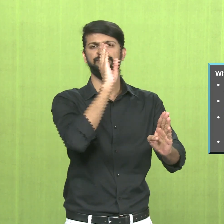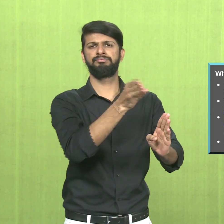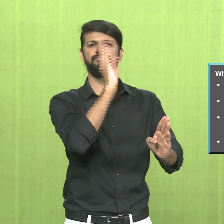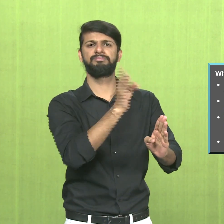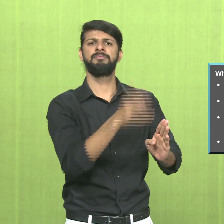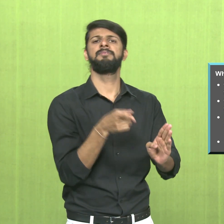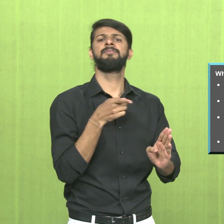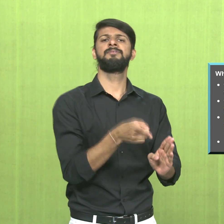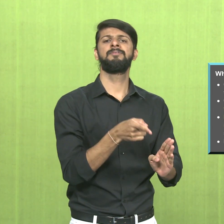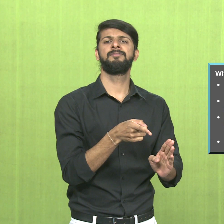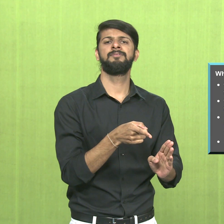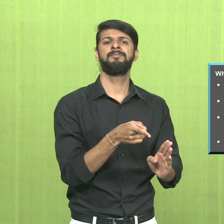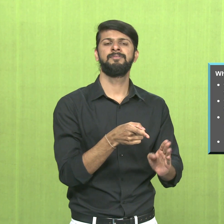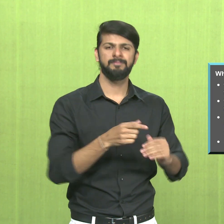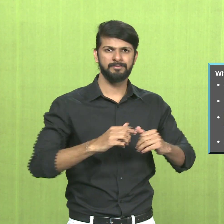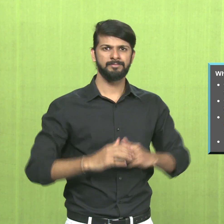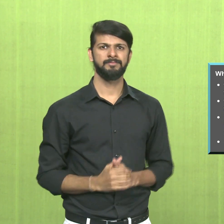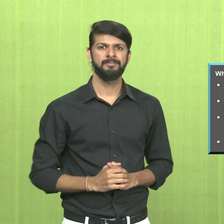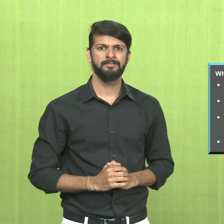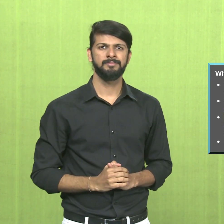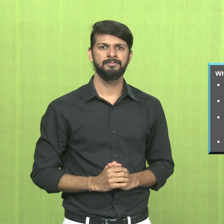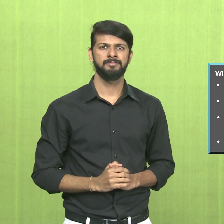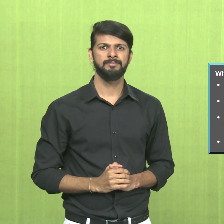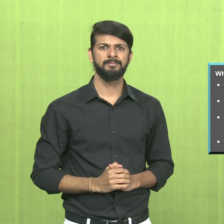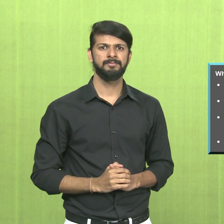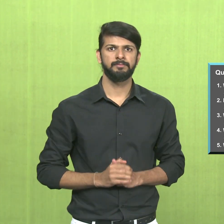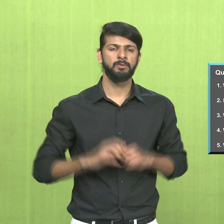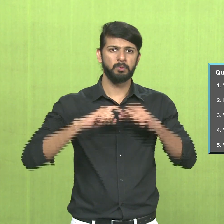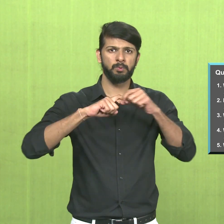challenge of working in pastel techniques is a little more.